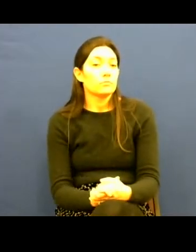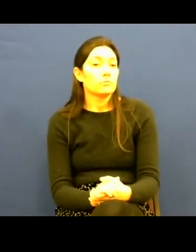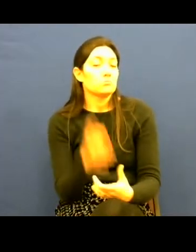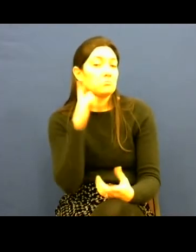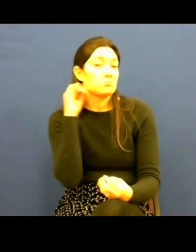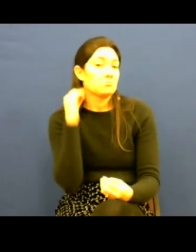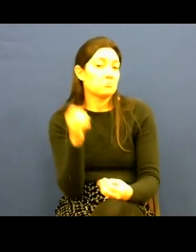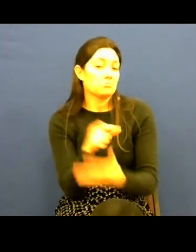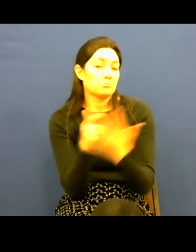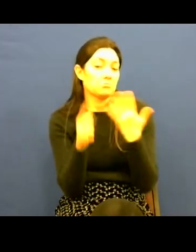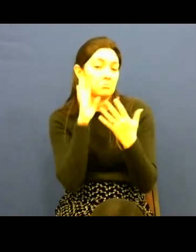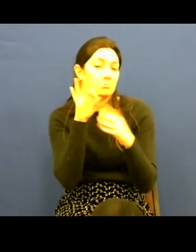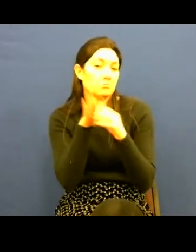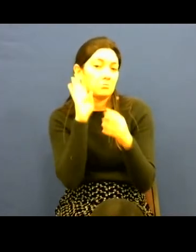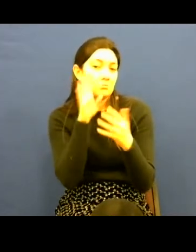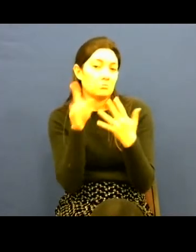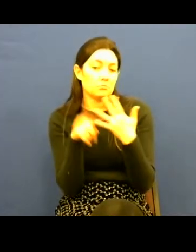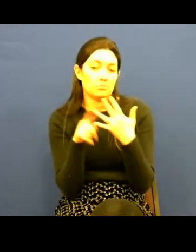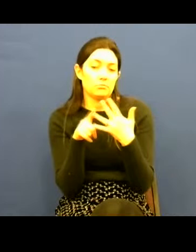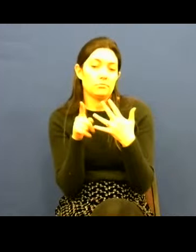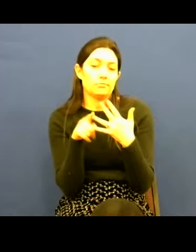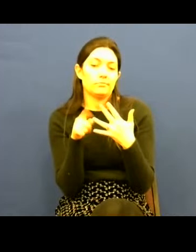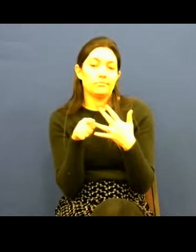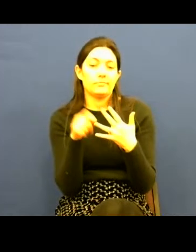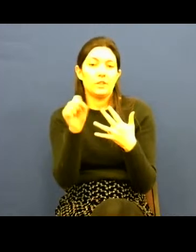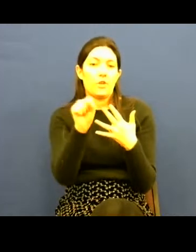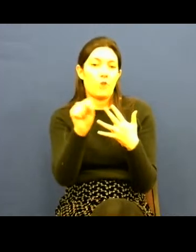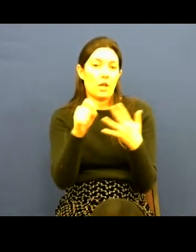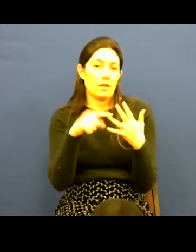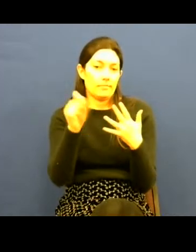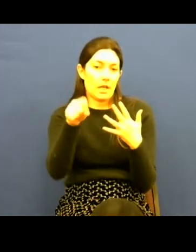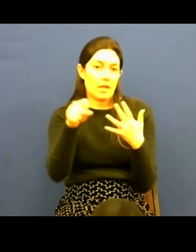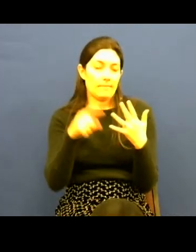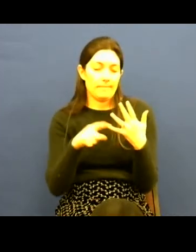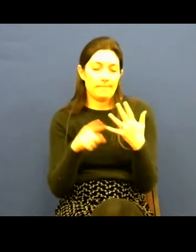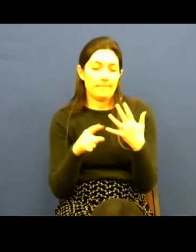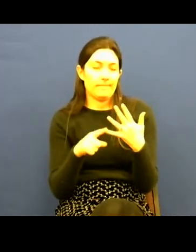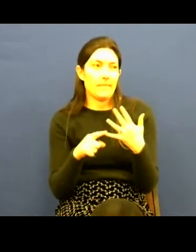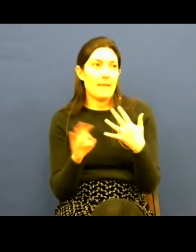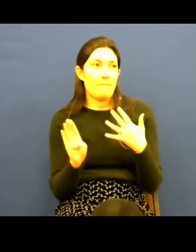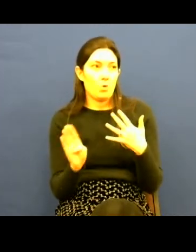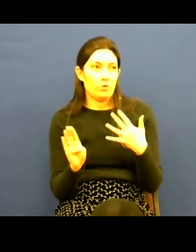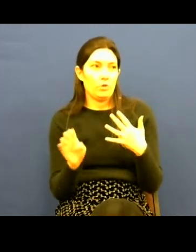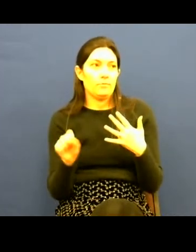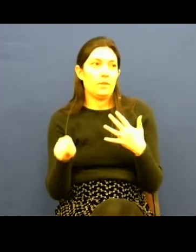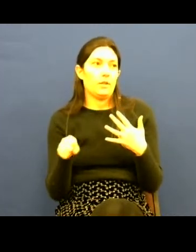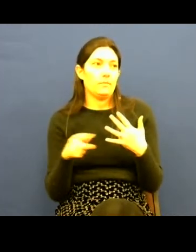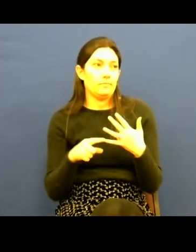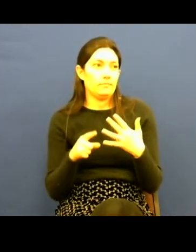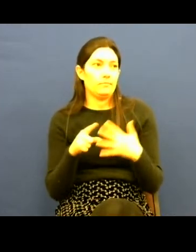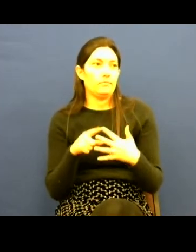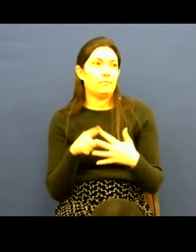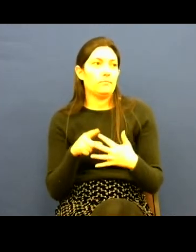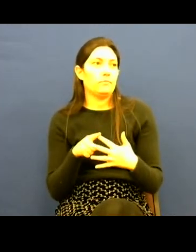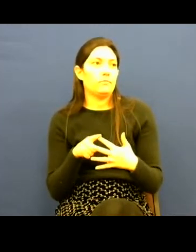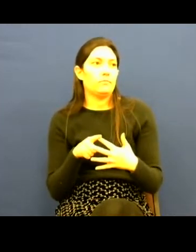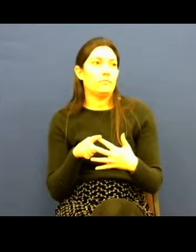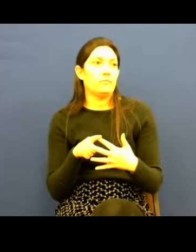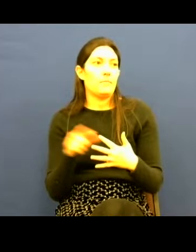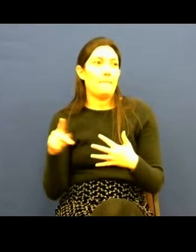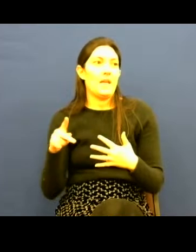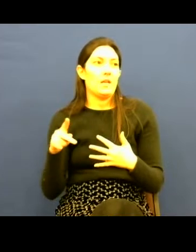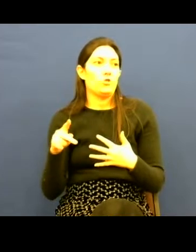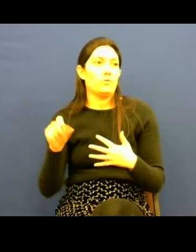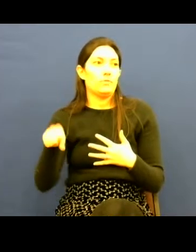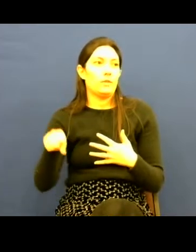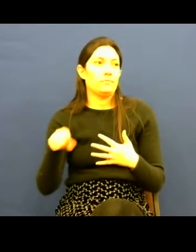Hearing and seeing none, please call the roll. Councilmember Safranik, Aye. Councilmember Bolzner, Aye. Councilmember